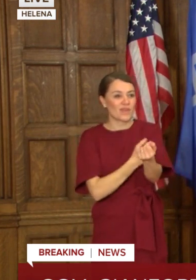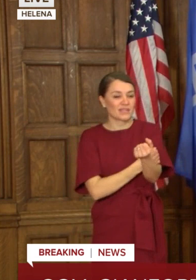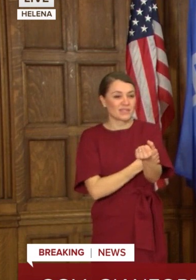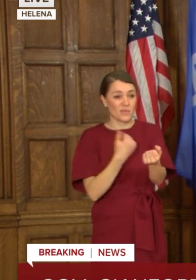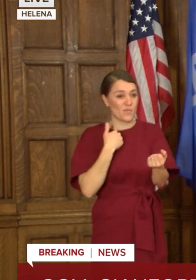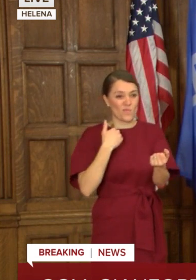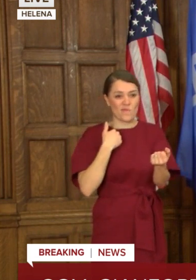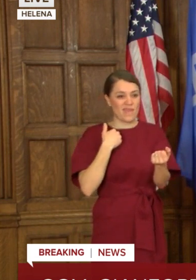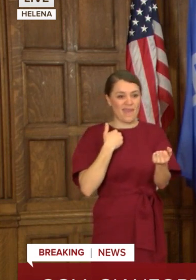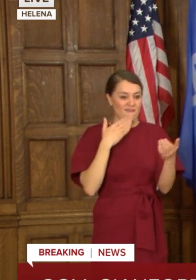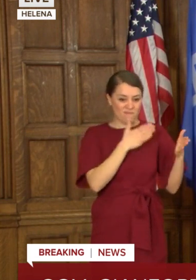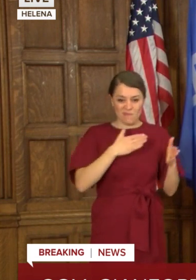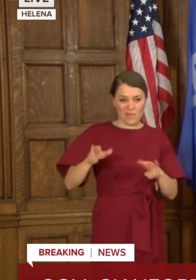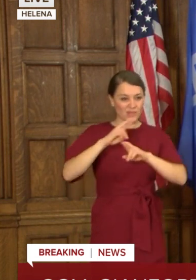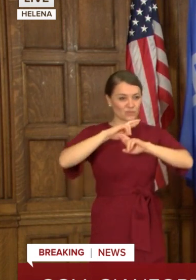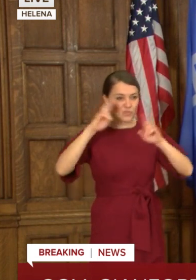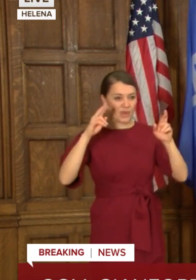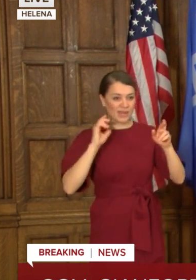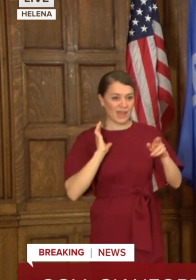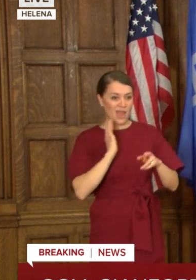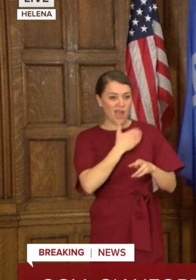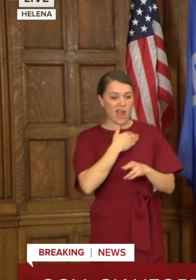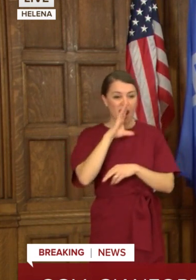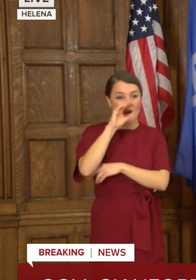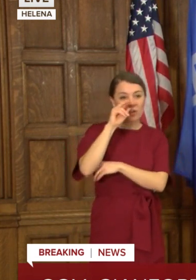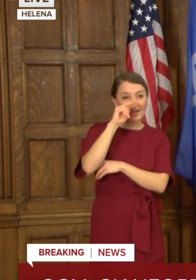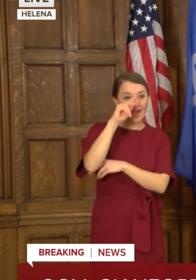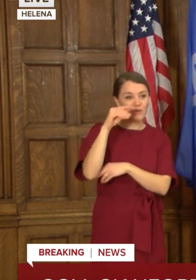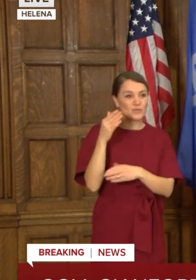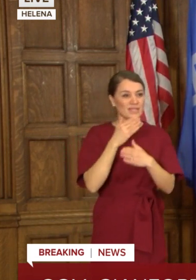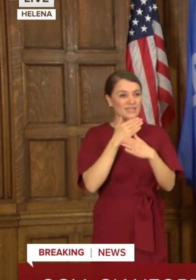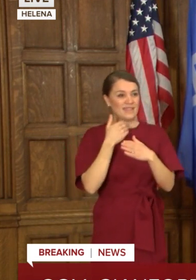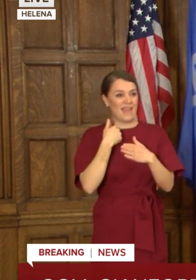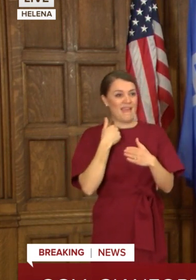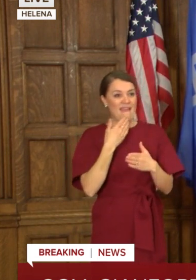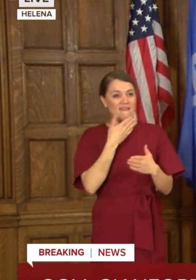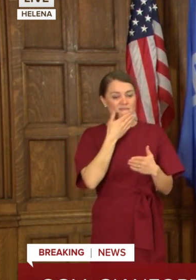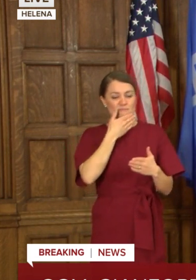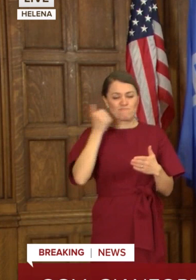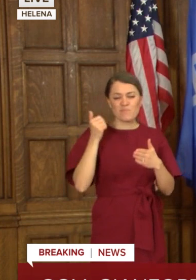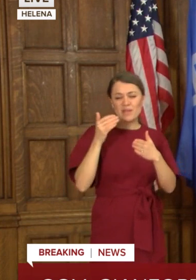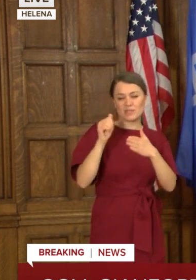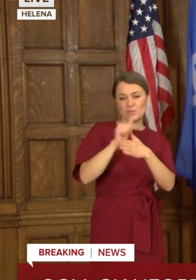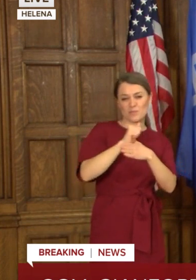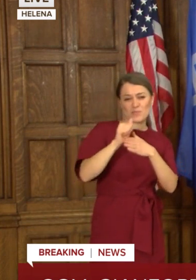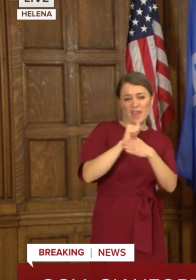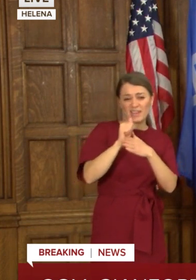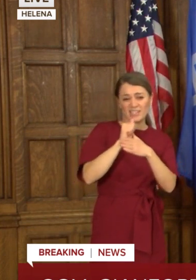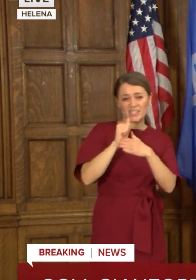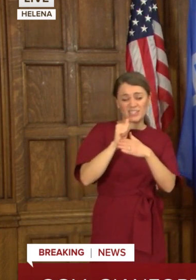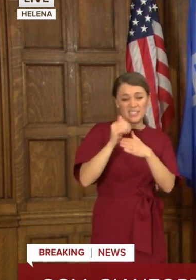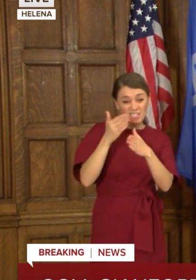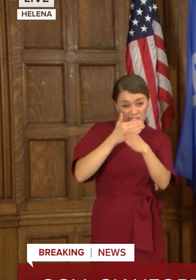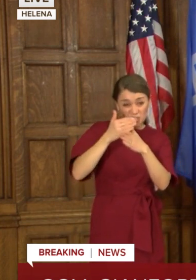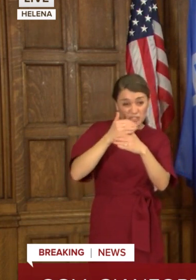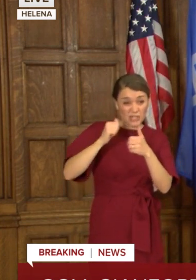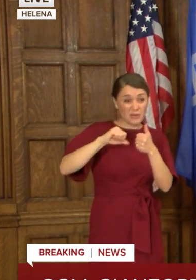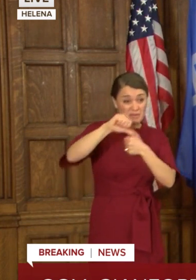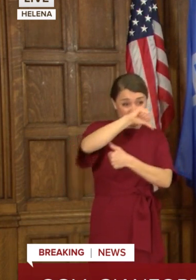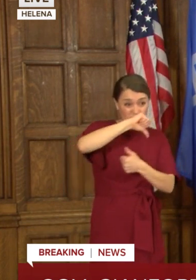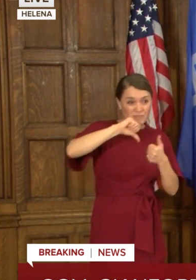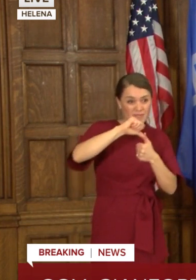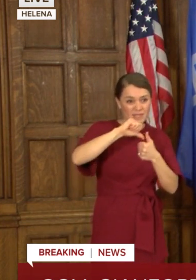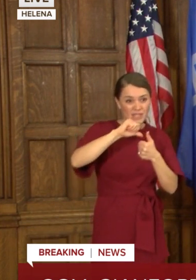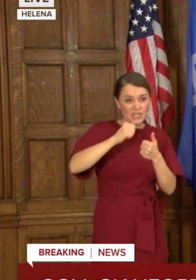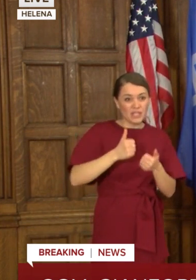place, and our counties are sharing best practices between themselves with each other so they can get more shots in